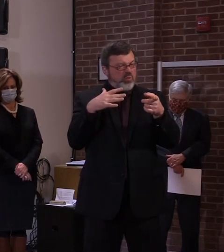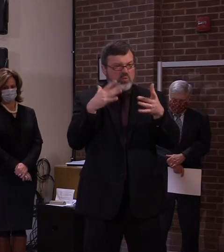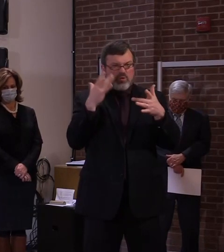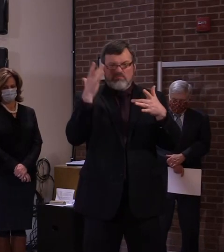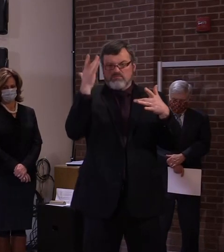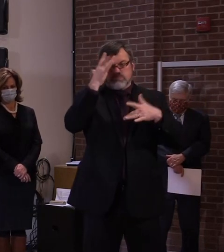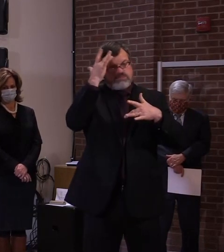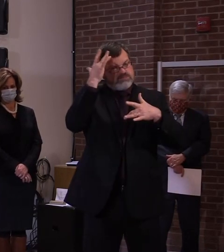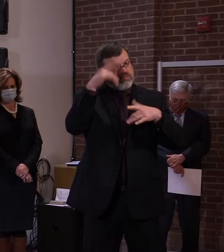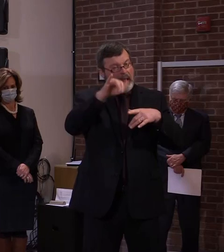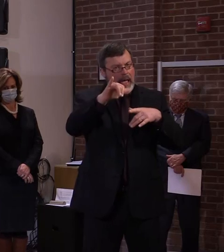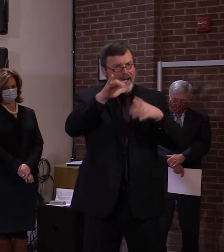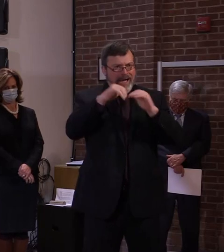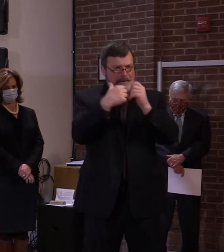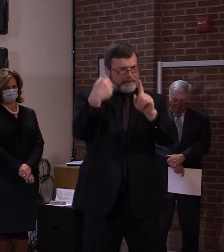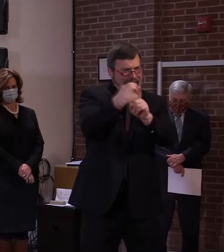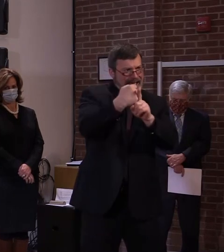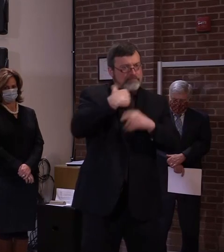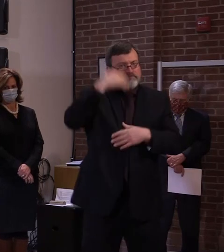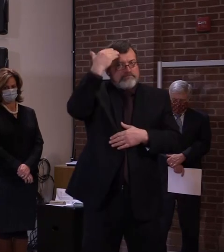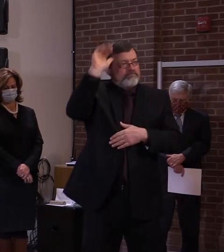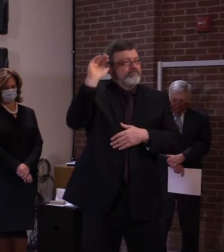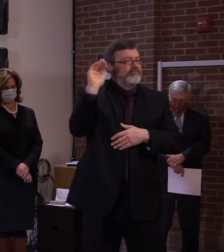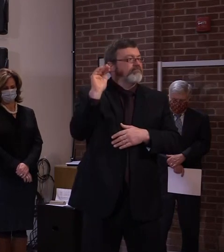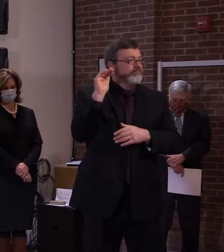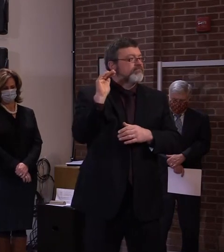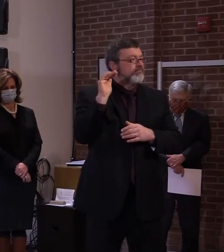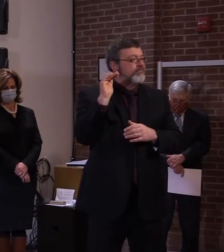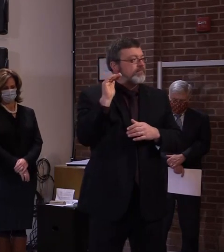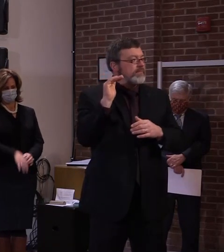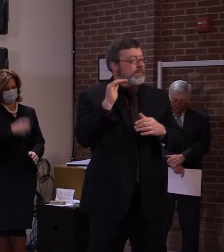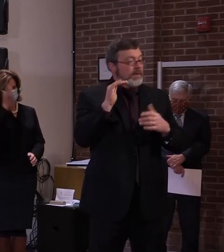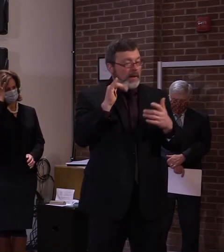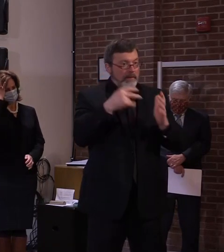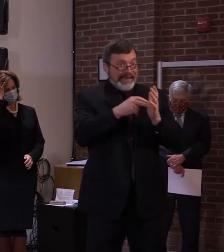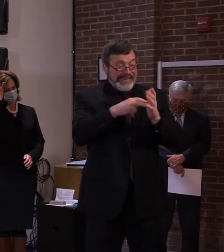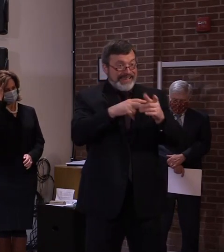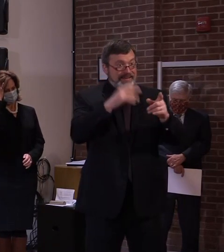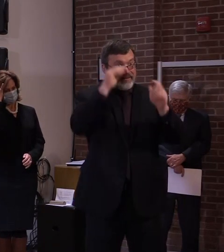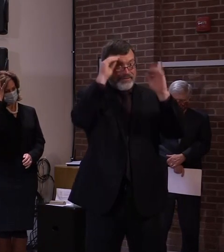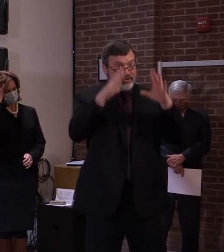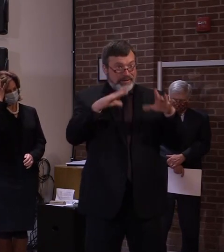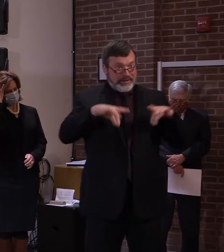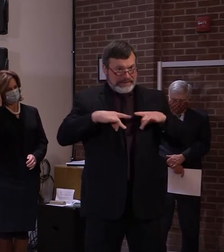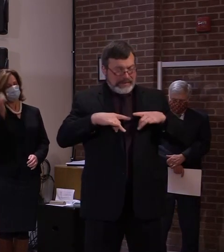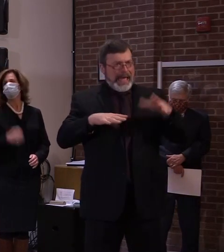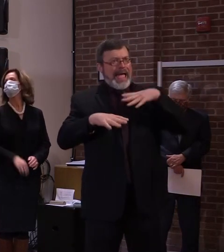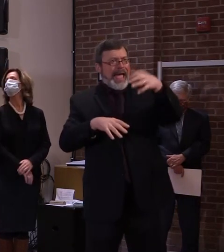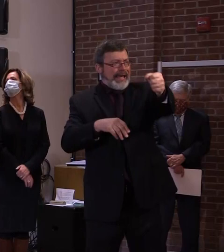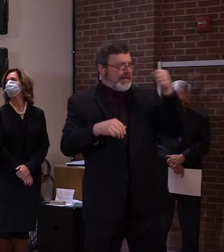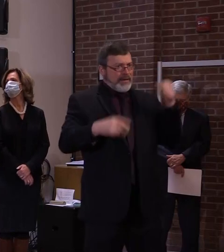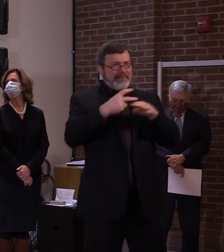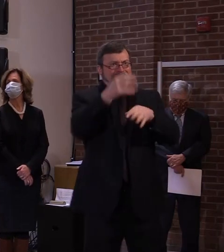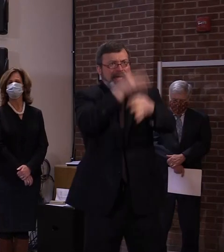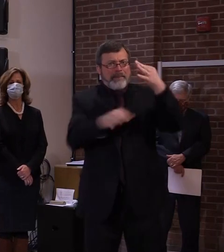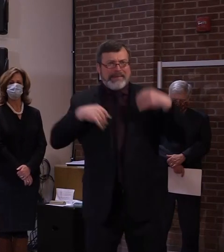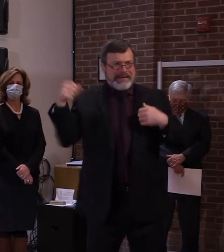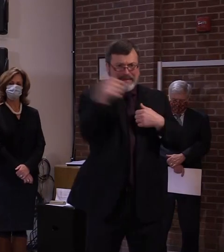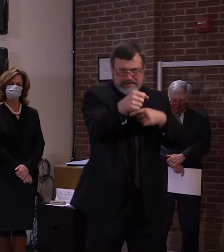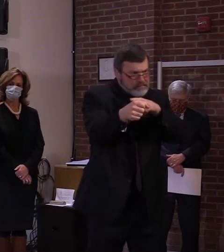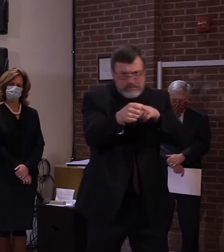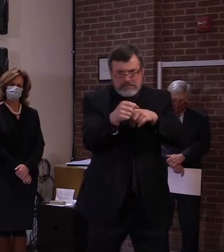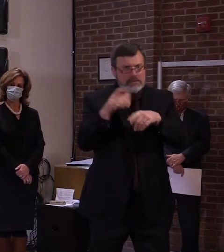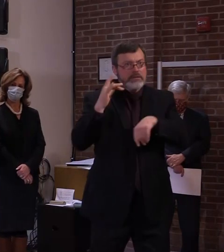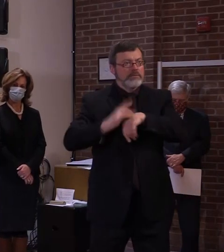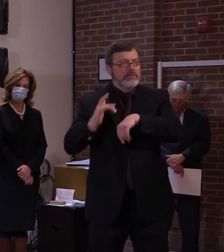substitutes is very limited at this point. I have been meeting with a task force of the various education stakeholder groups to develop